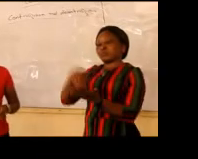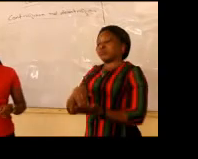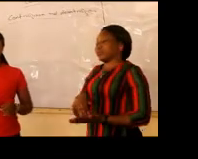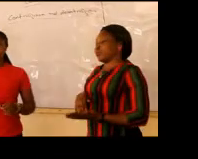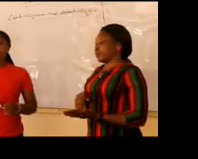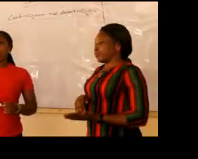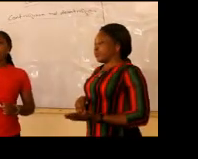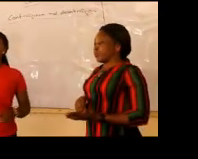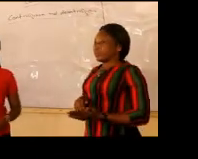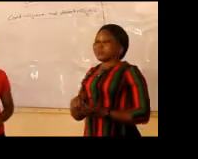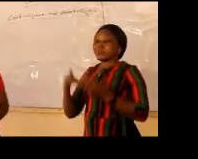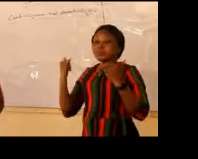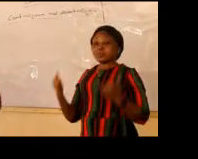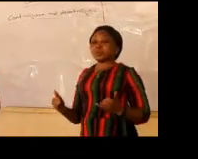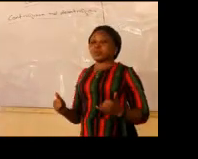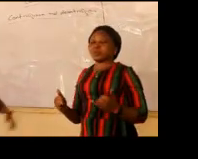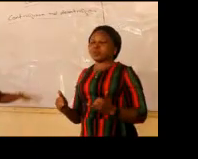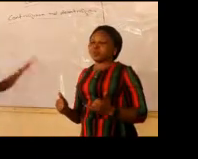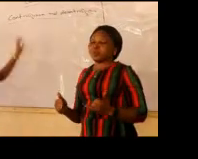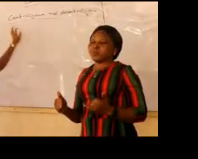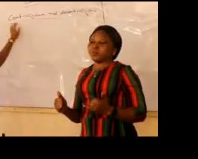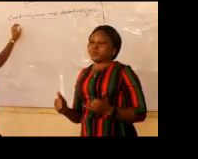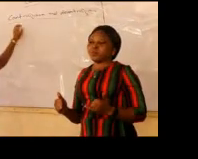decentralization. Now, when you're talking about